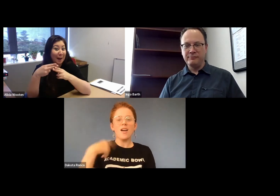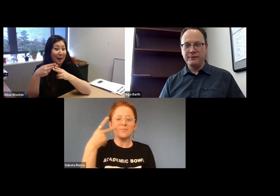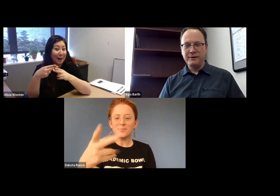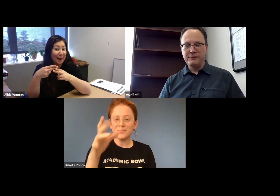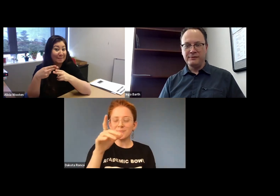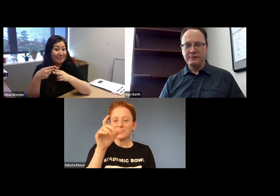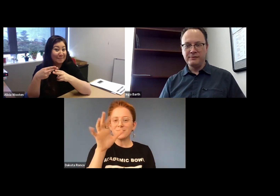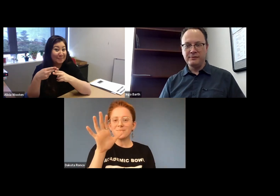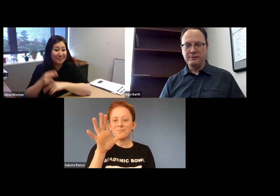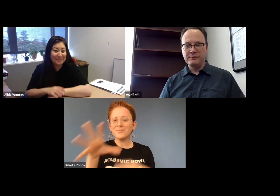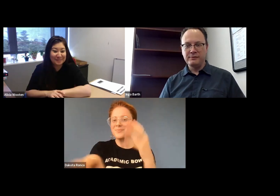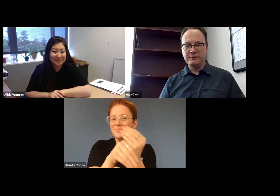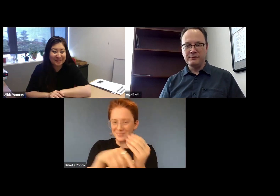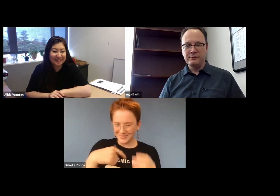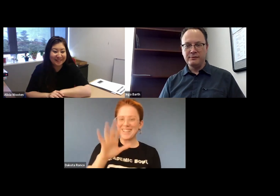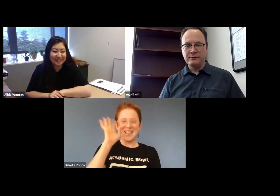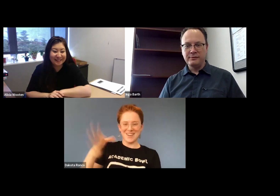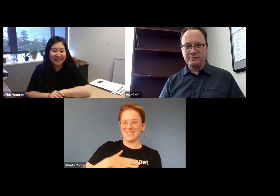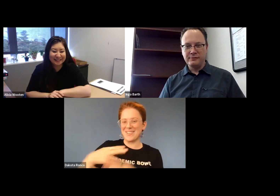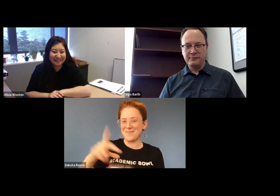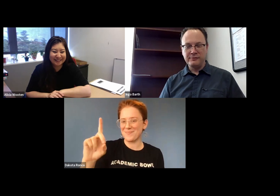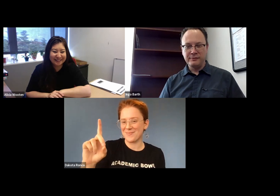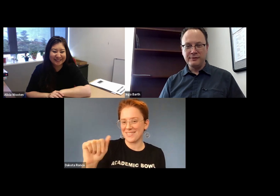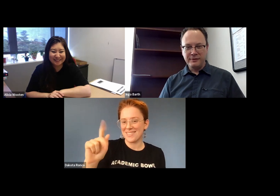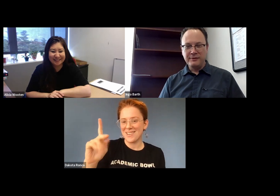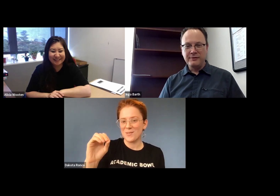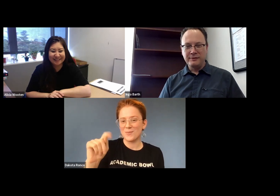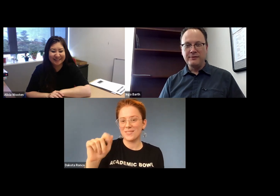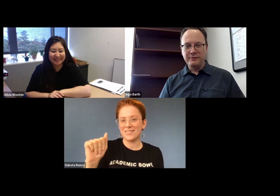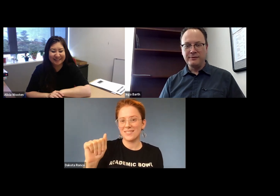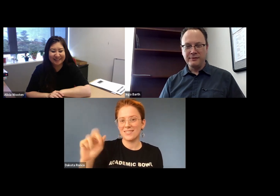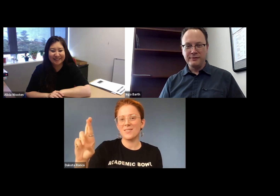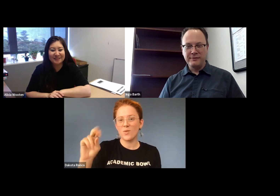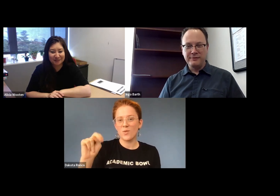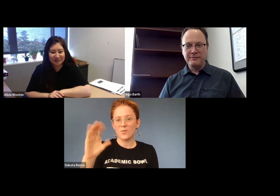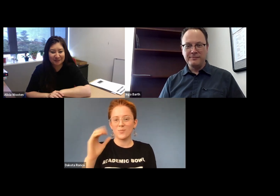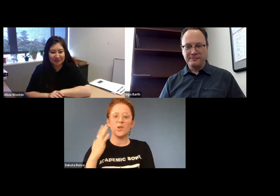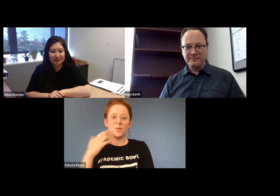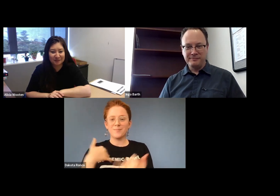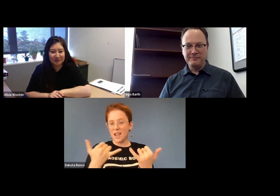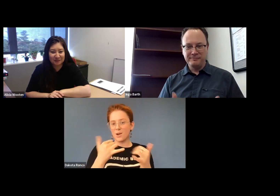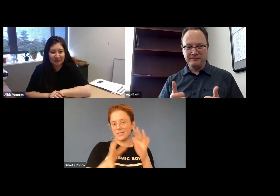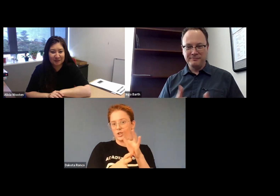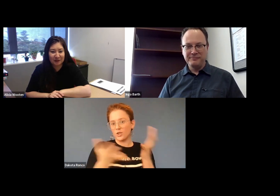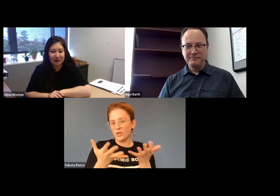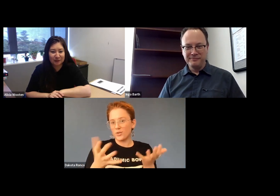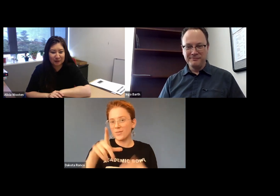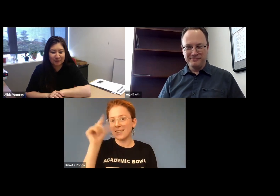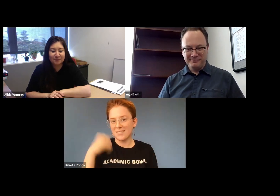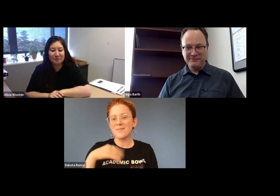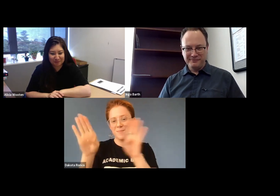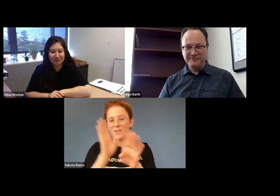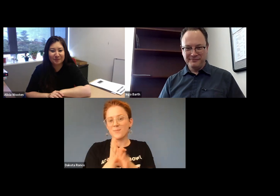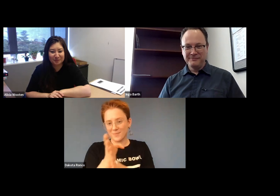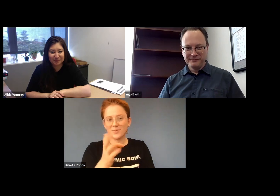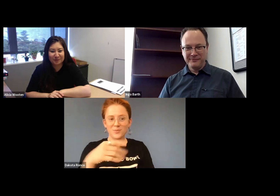Sure, please do. What is your name? Hi, my name's Dakota Ronco,